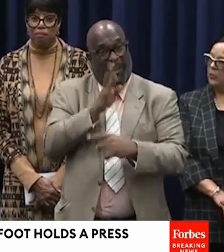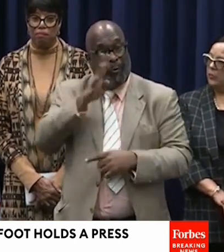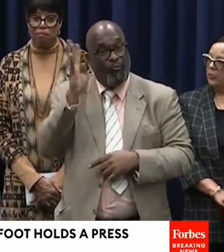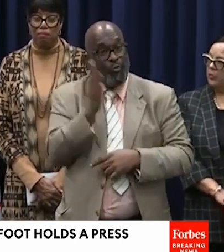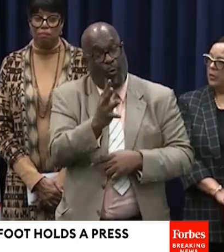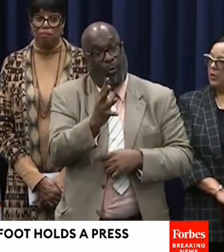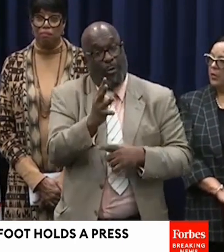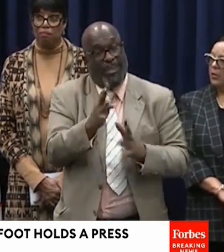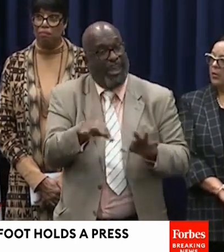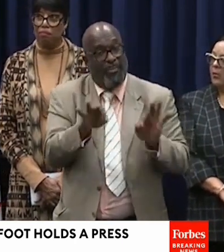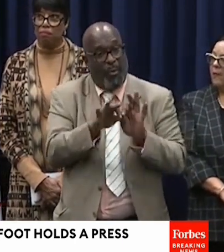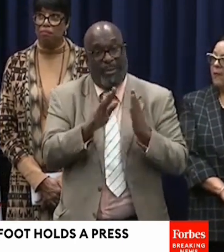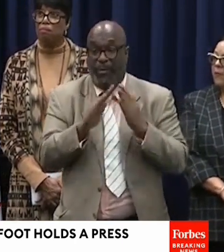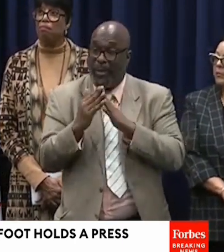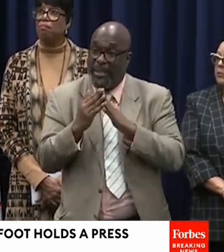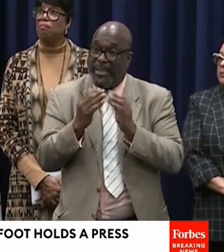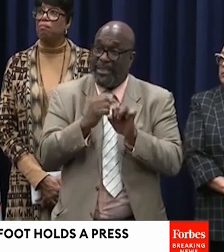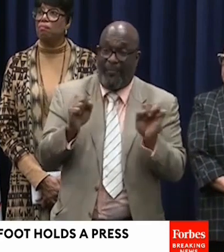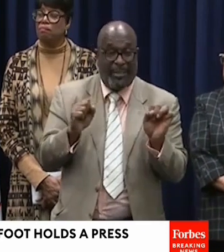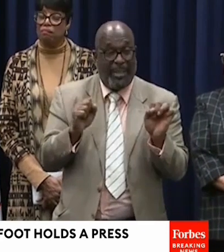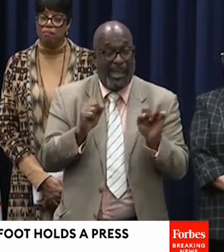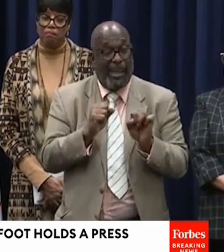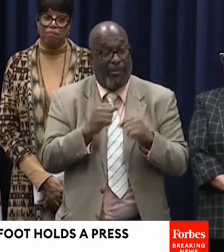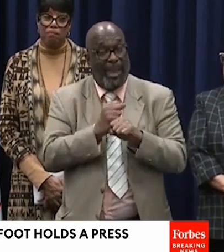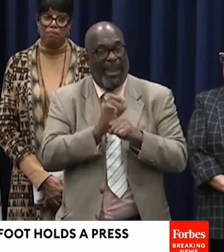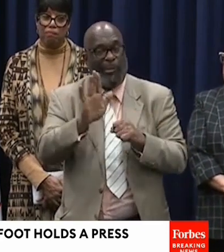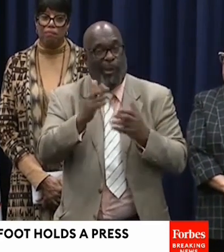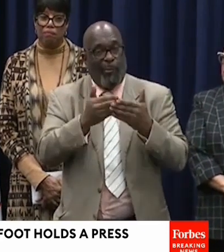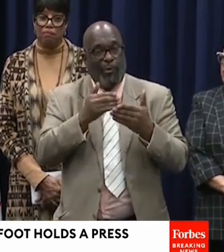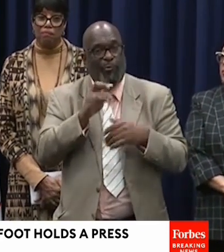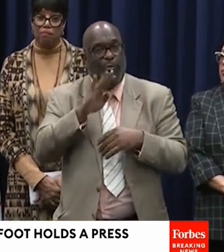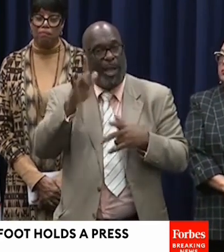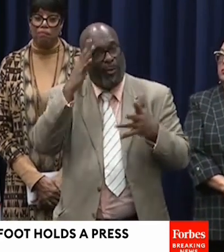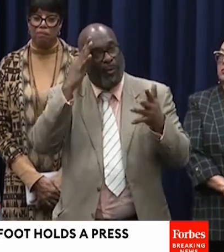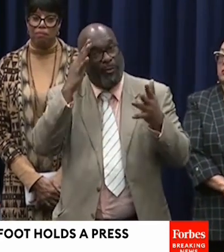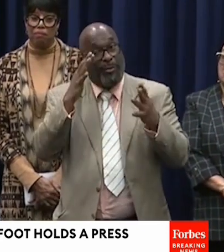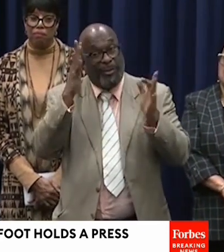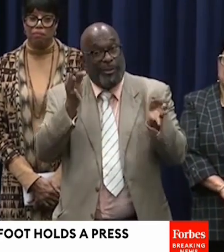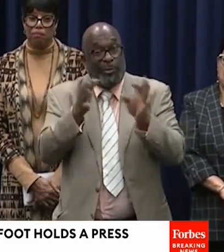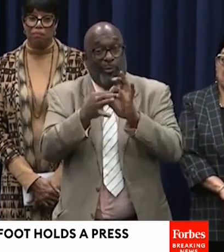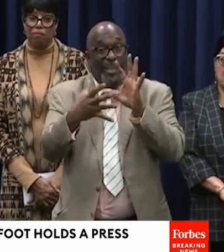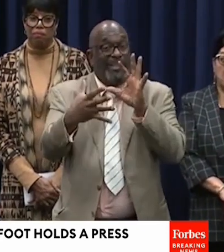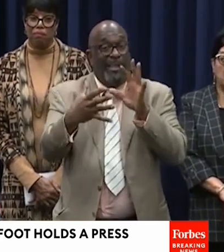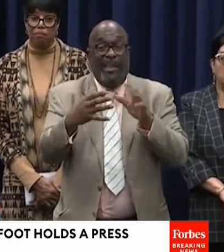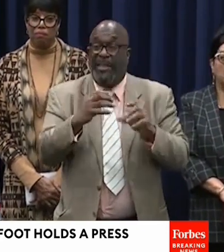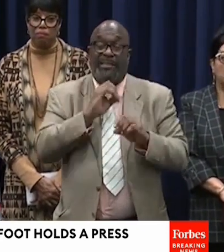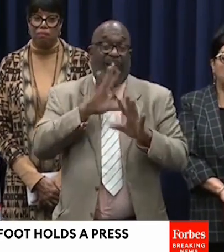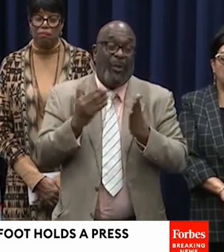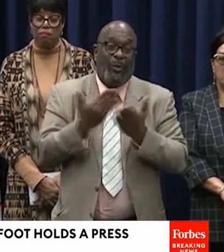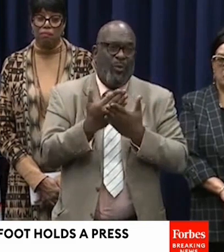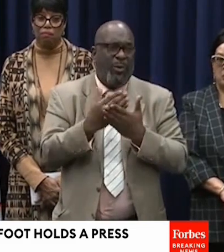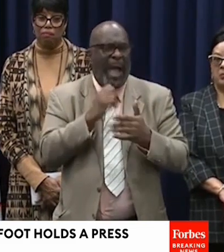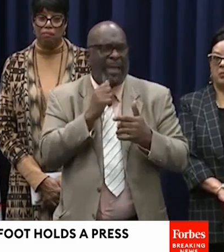importance of community safety in making their pretrial release decision. So it's nothing new, not the first time I said it last week. I've been